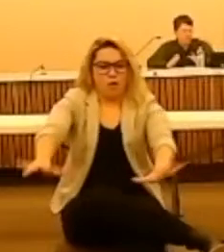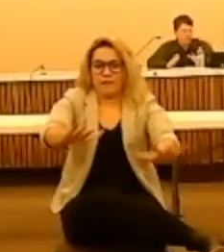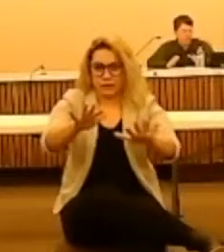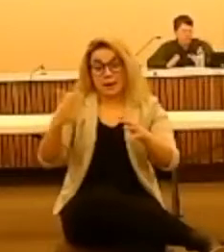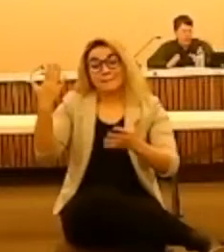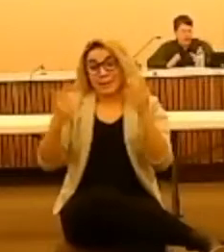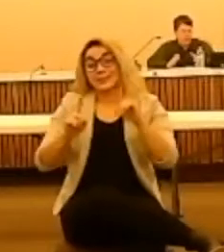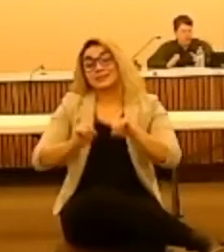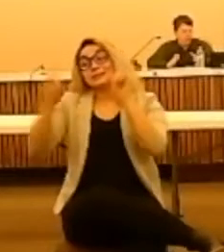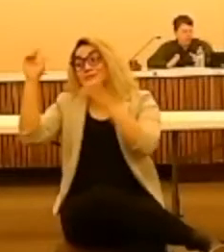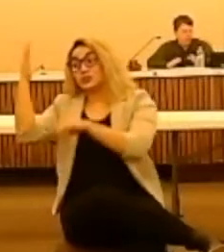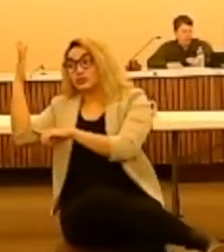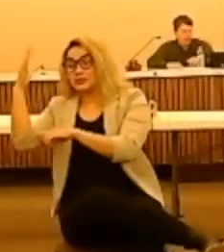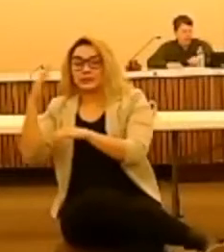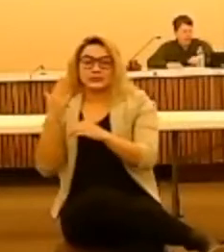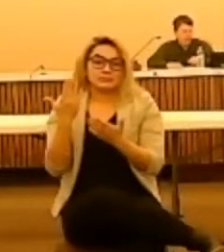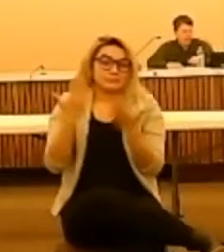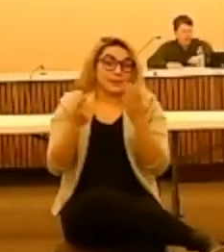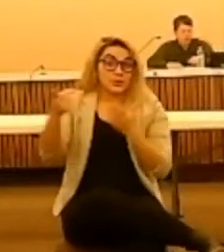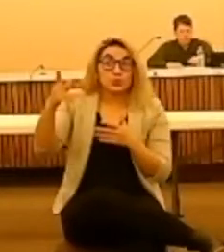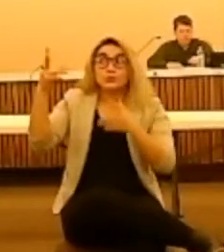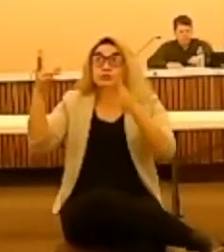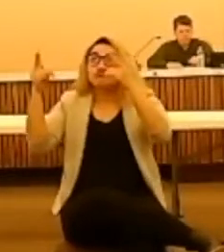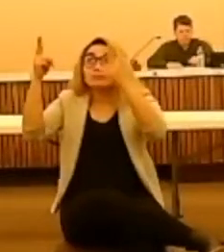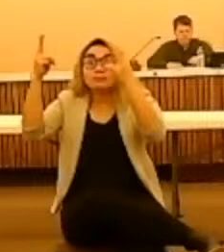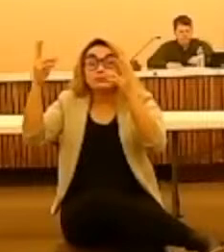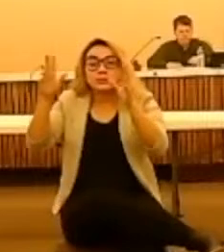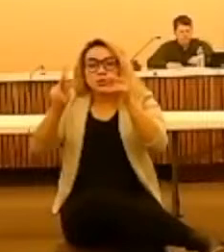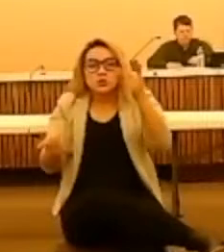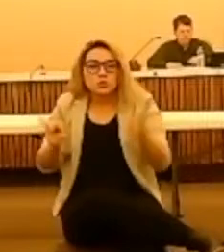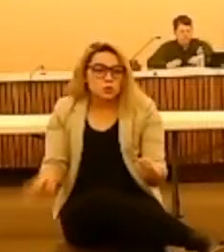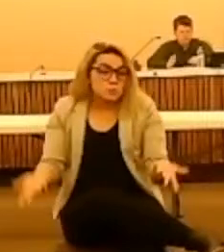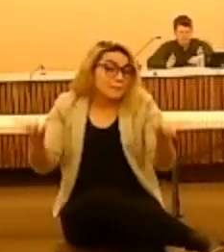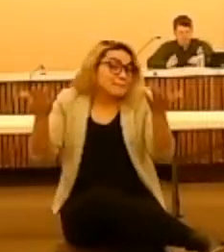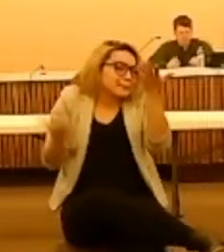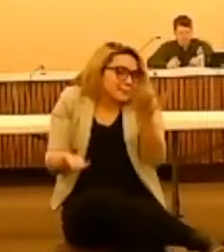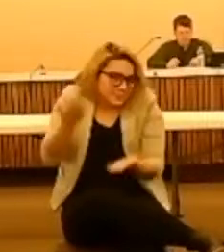you had trimmed. I don't know, but. Right.